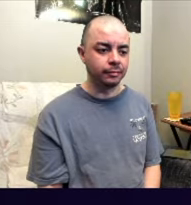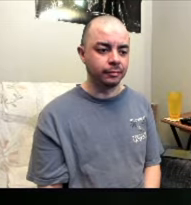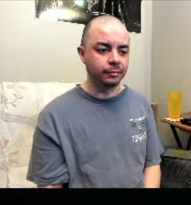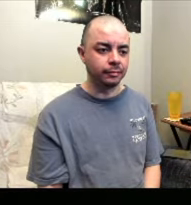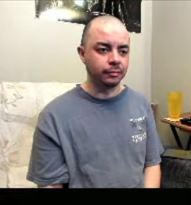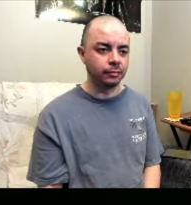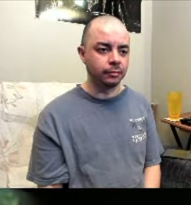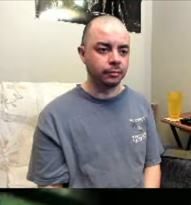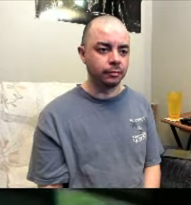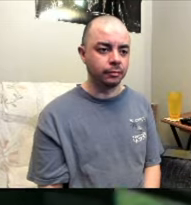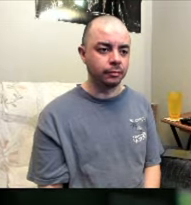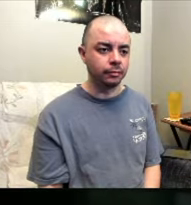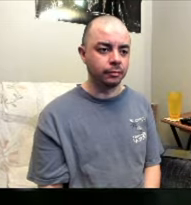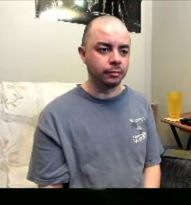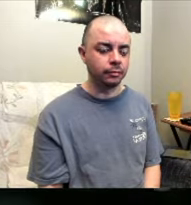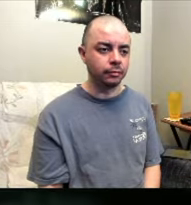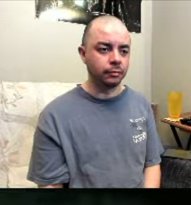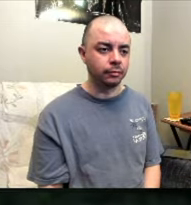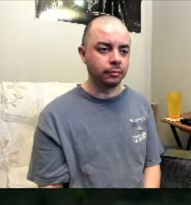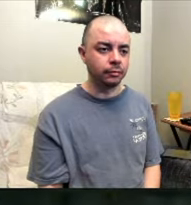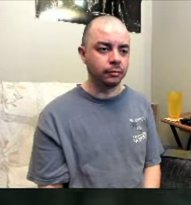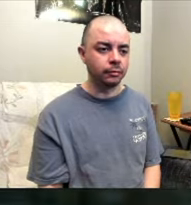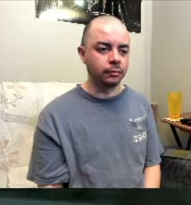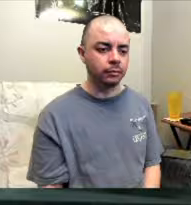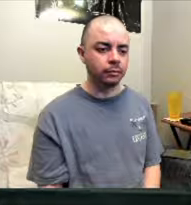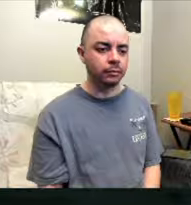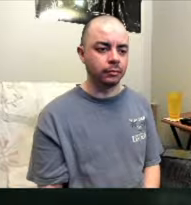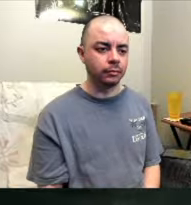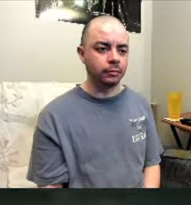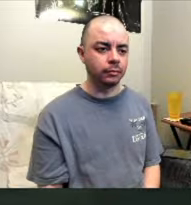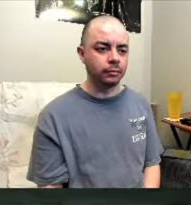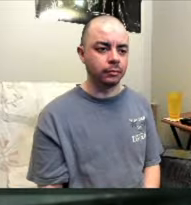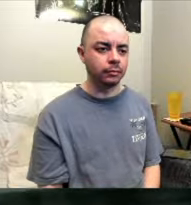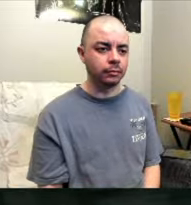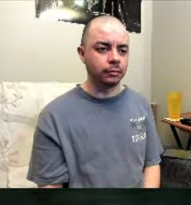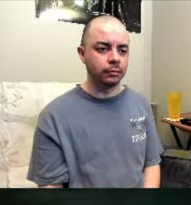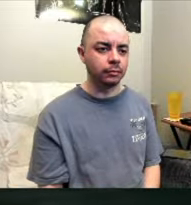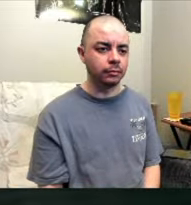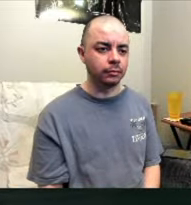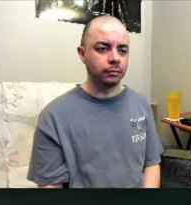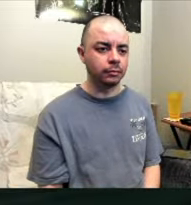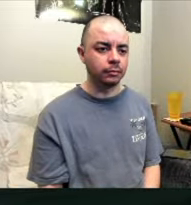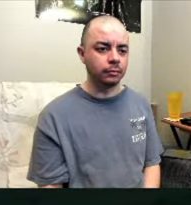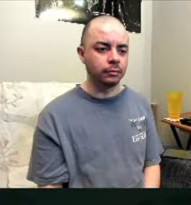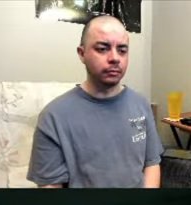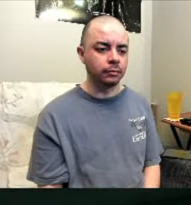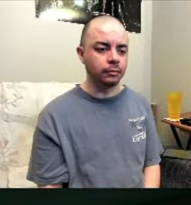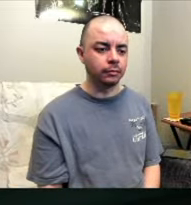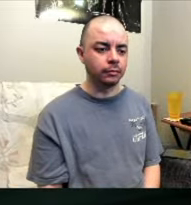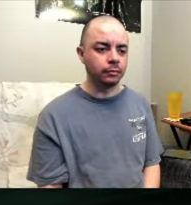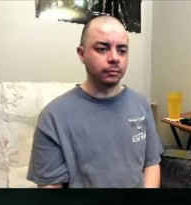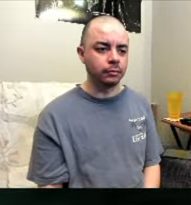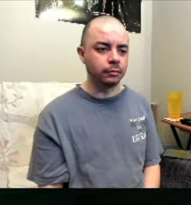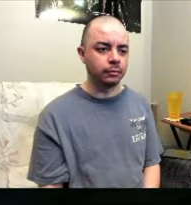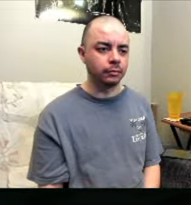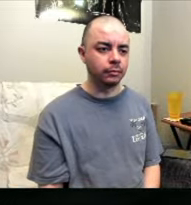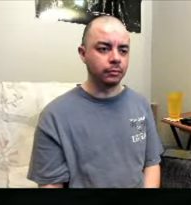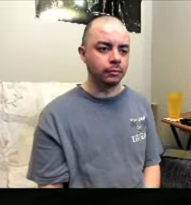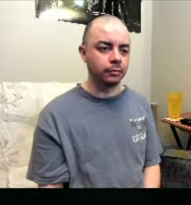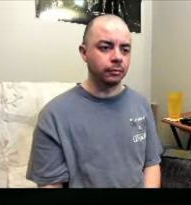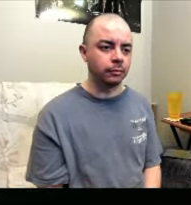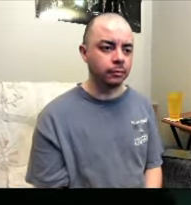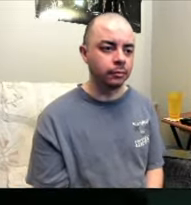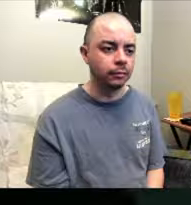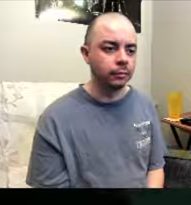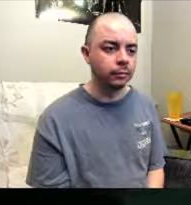Dog fashion. I know even within the studio, we've had a lot of like philosophical arguments about some of the events and what happens in the